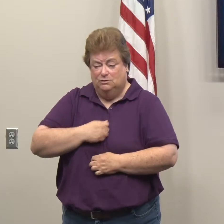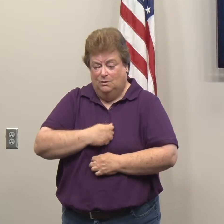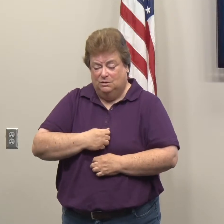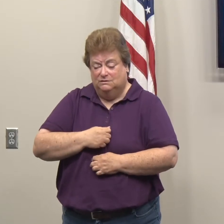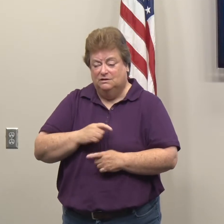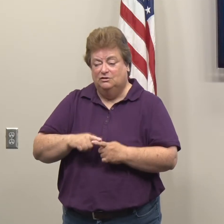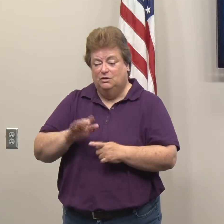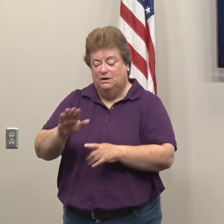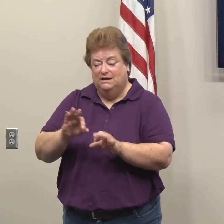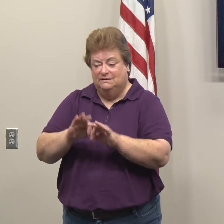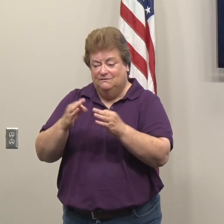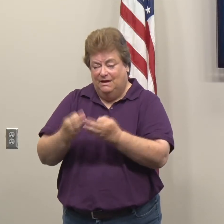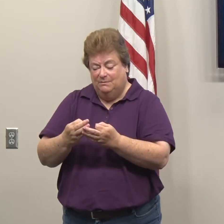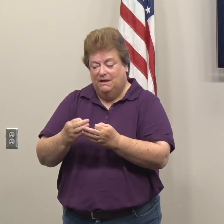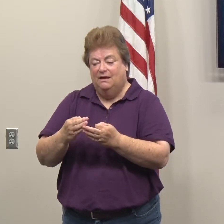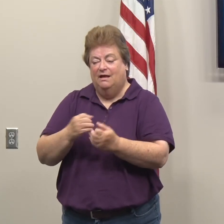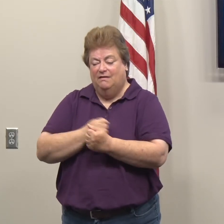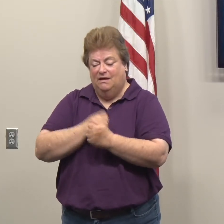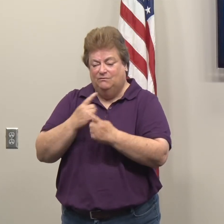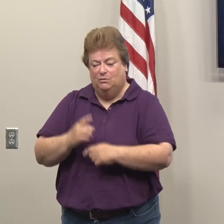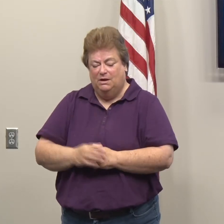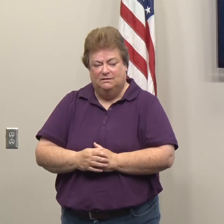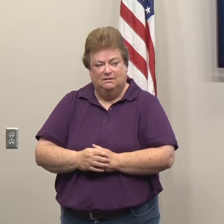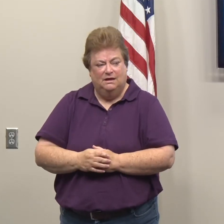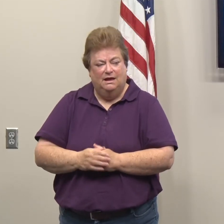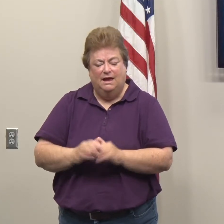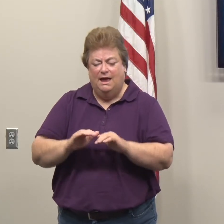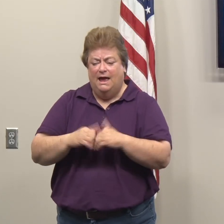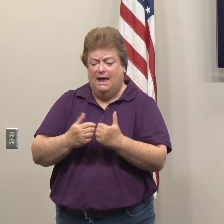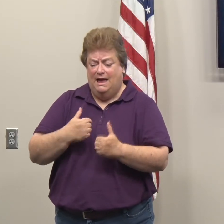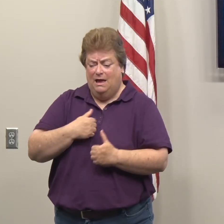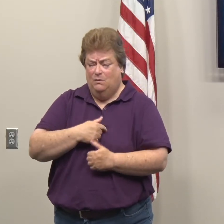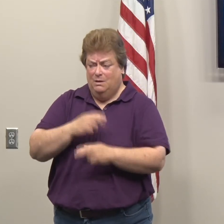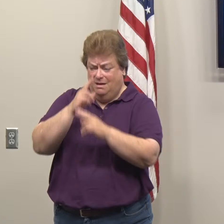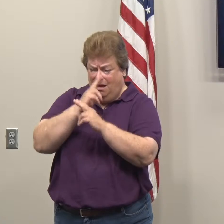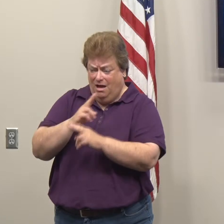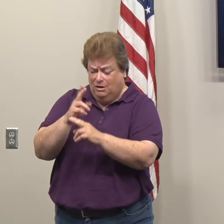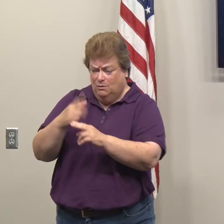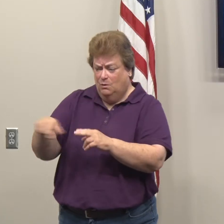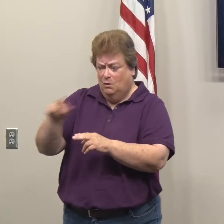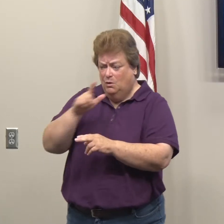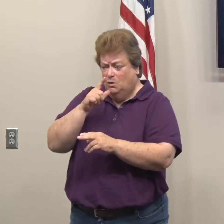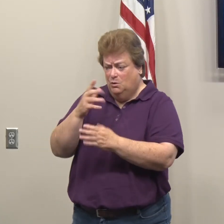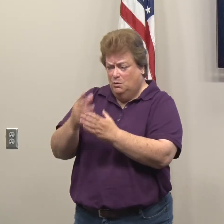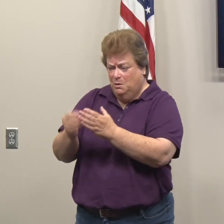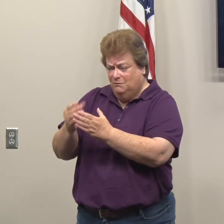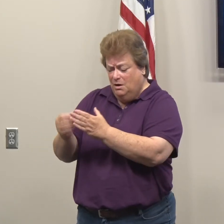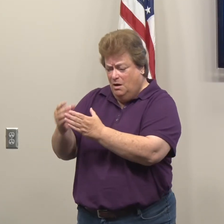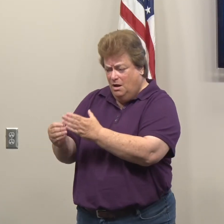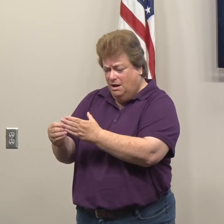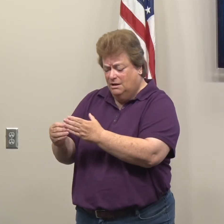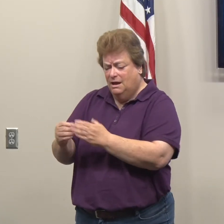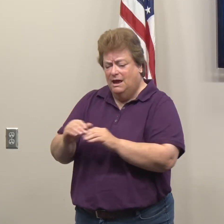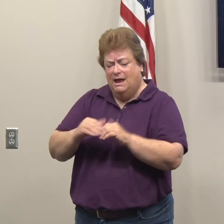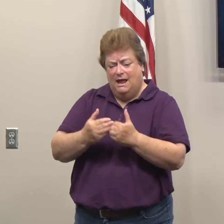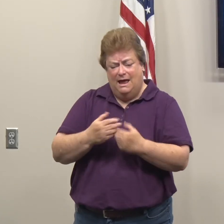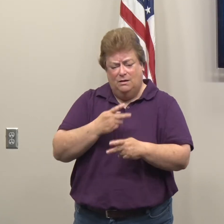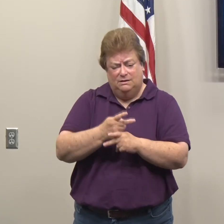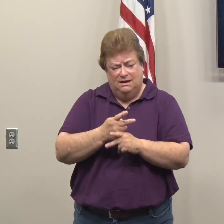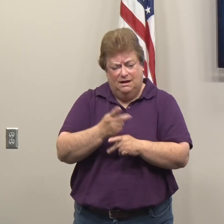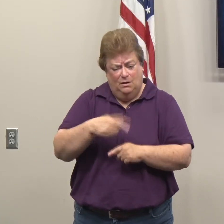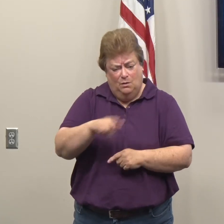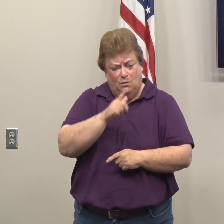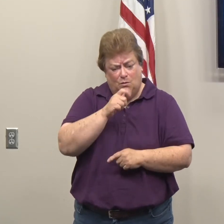to his loved ones. The best way we can honor those whom we've lost, and the best way we can take care of those still with